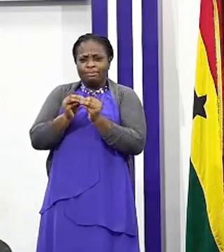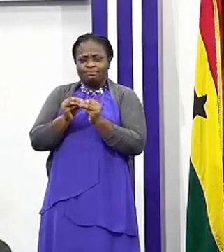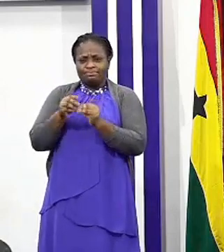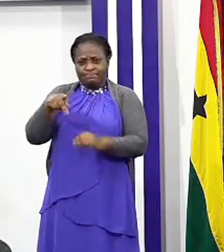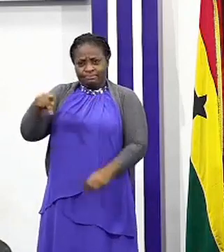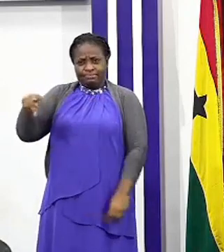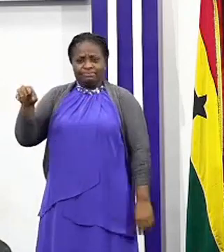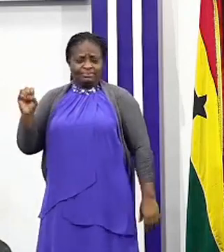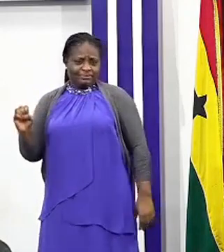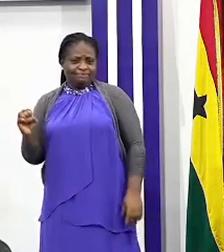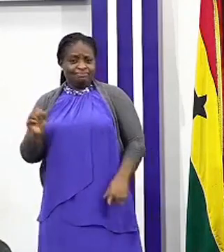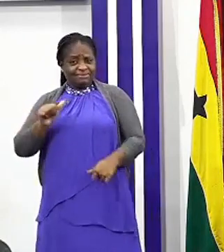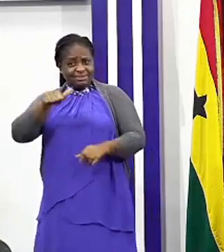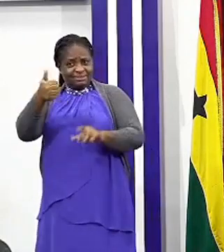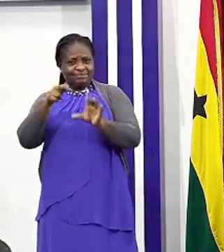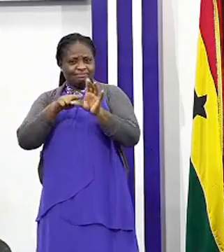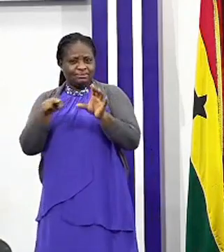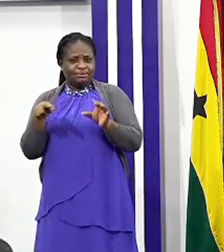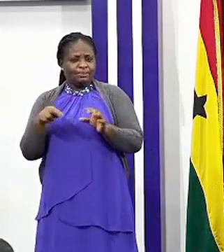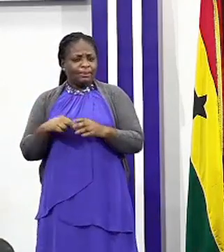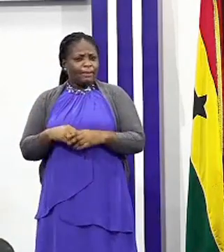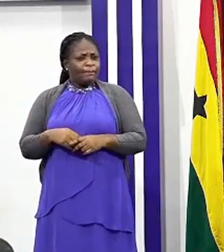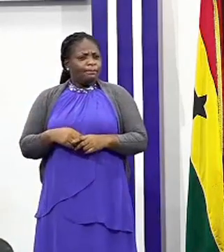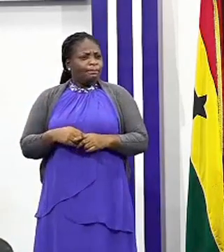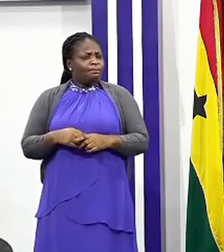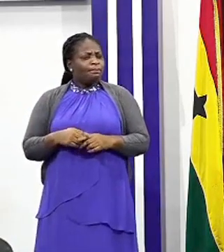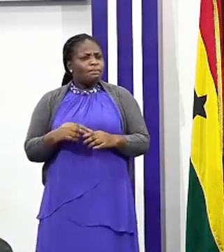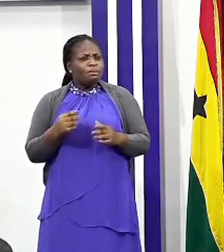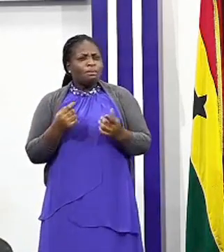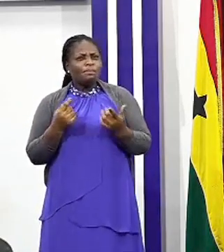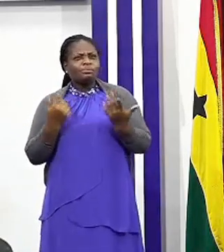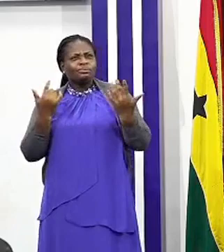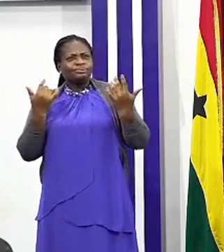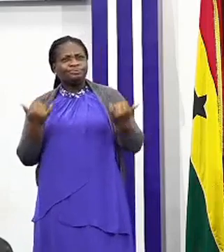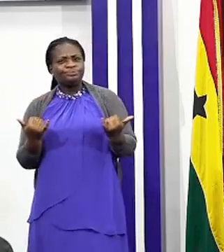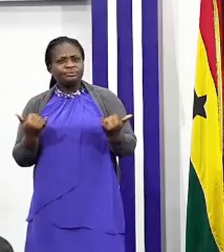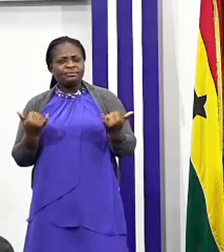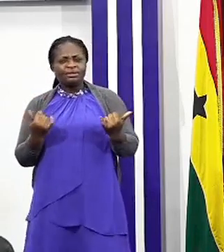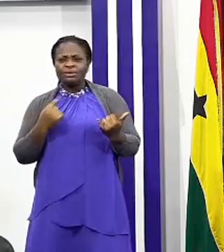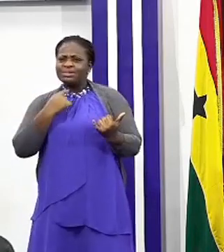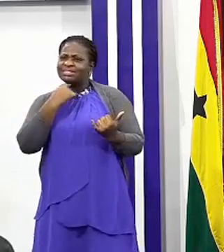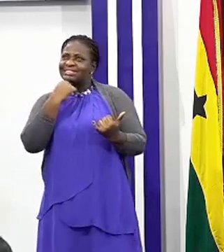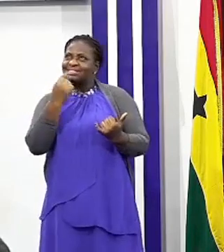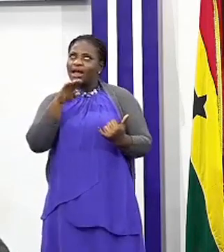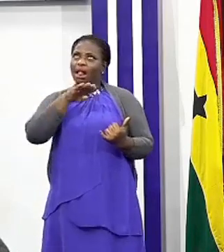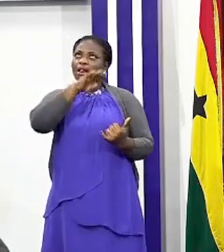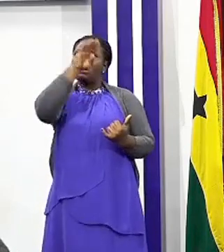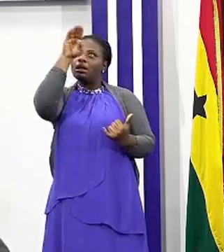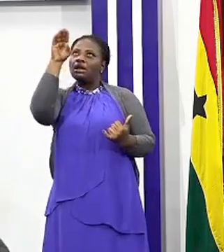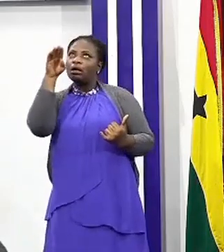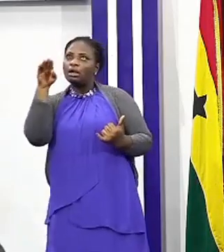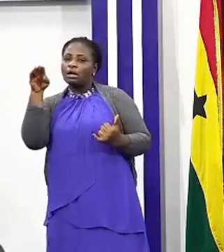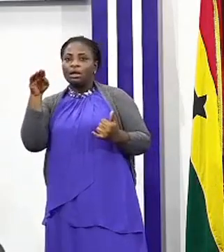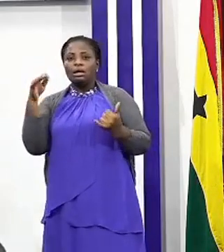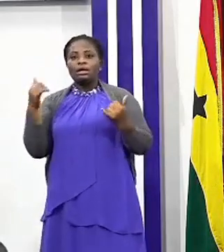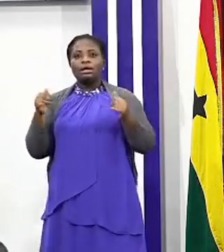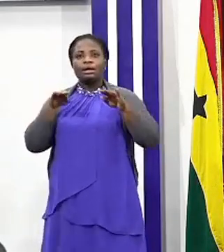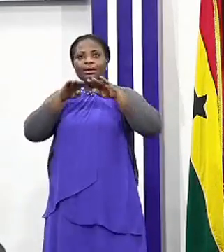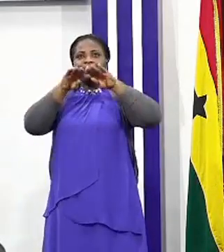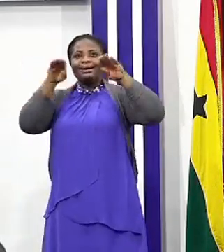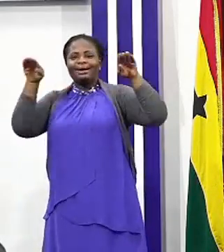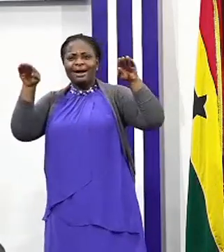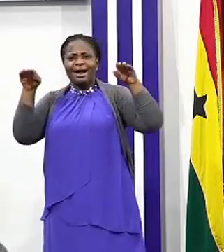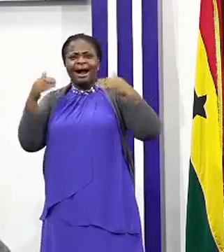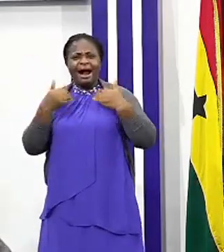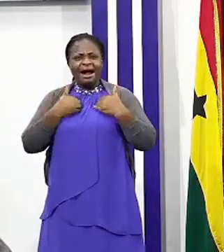distributed through the regions. When one says the curve is flattening, there are several aspects that goes with